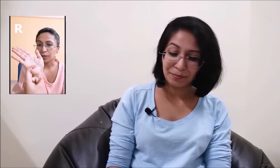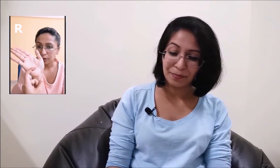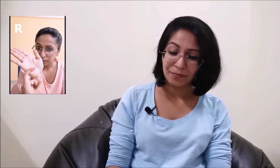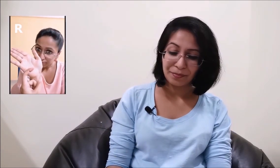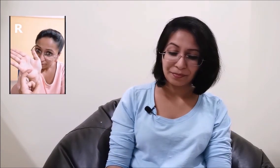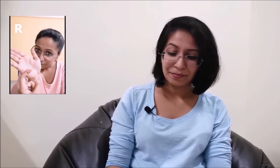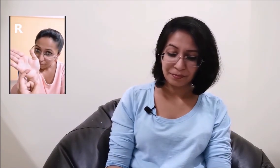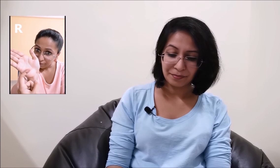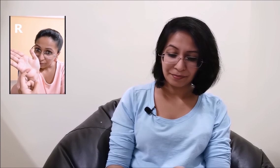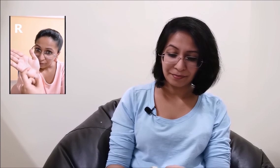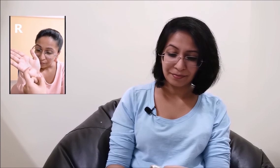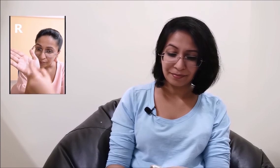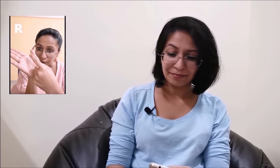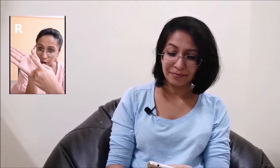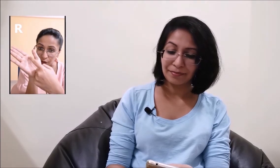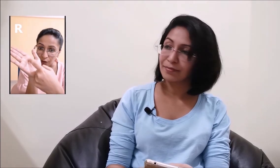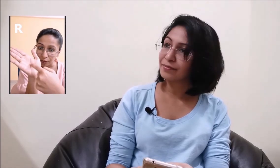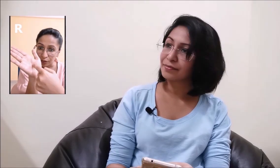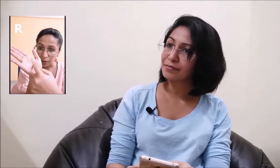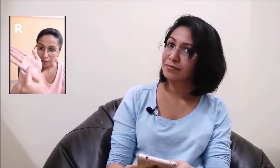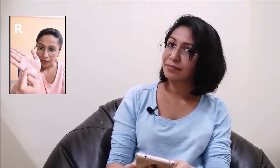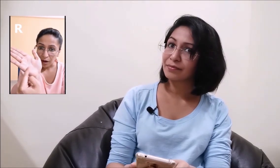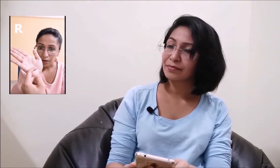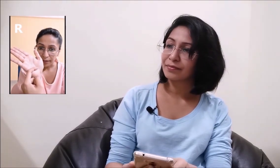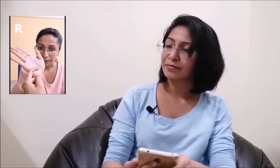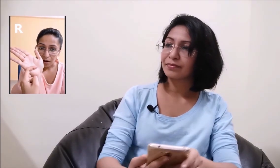notice the curves of the R, like R,